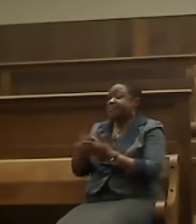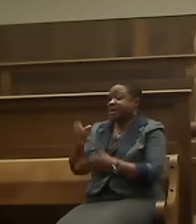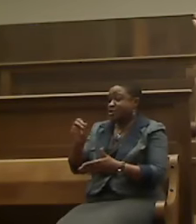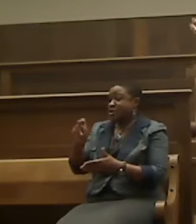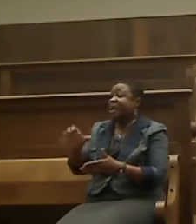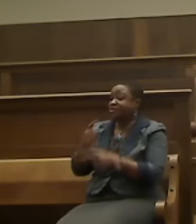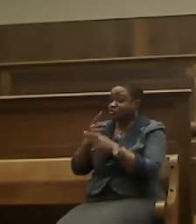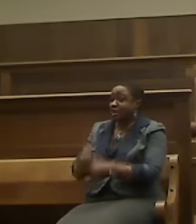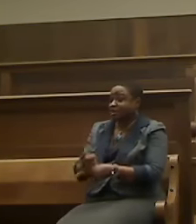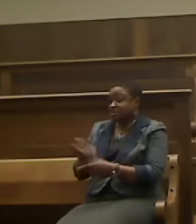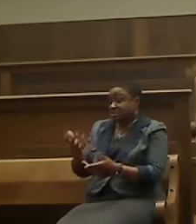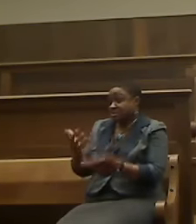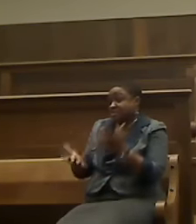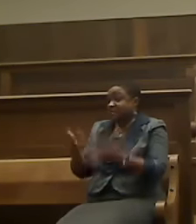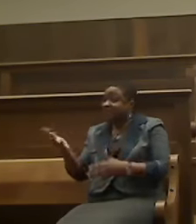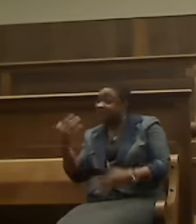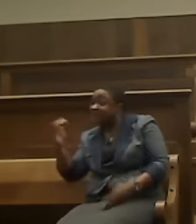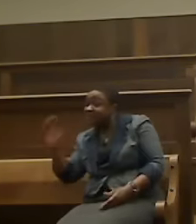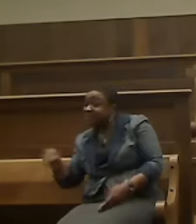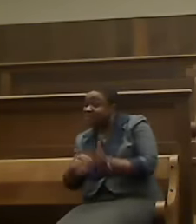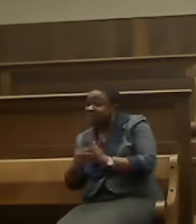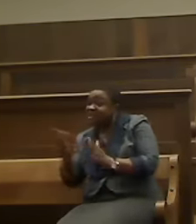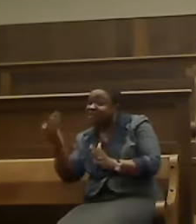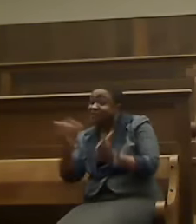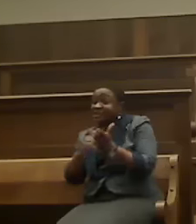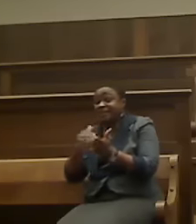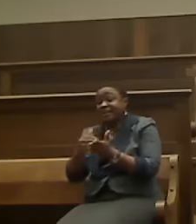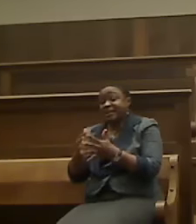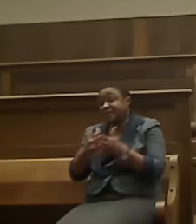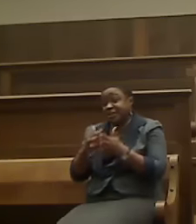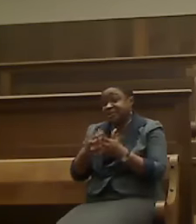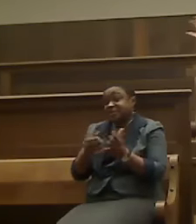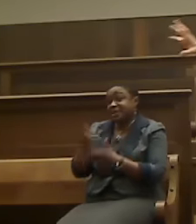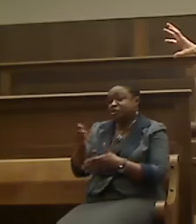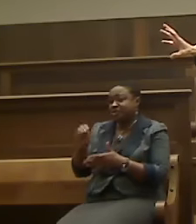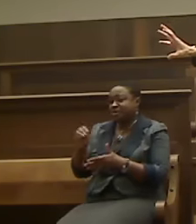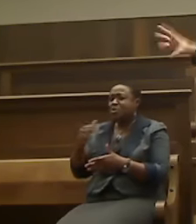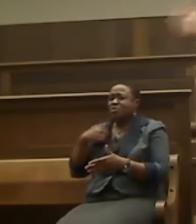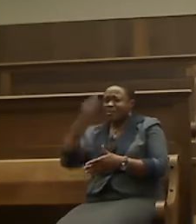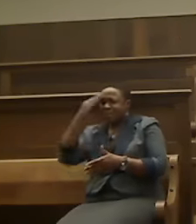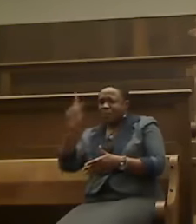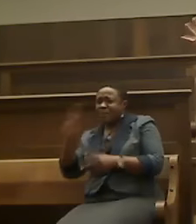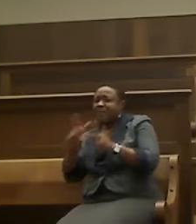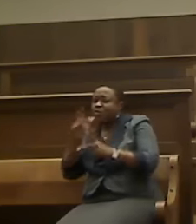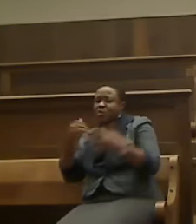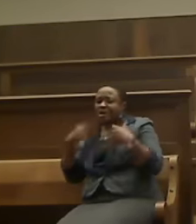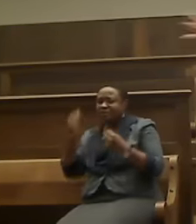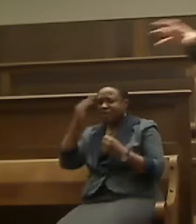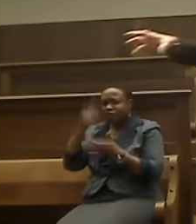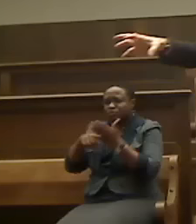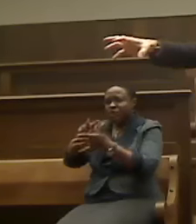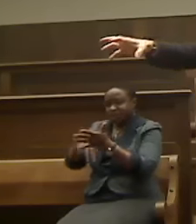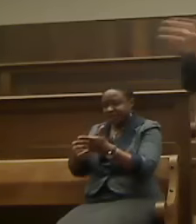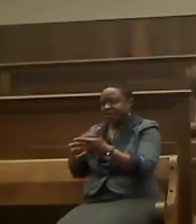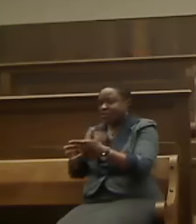regular basis. What's 5%? We only need 15 million Americans. So we know where the health-conscious shoppers are. We know what they read. That's